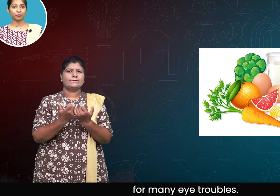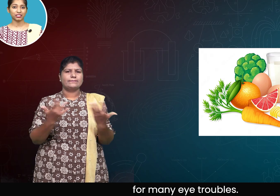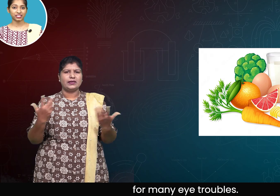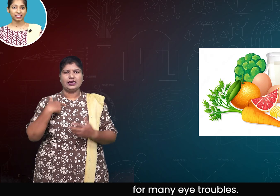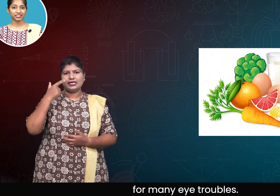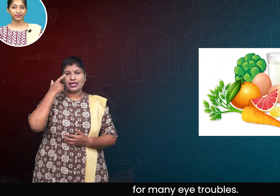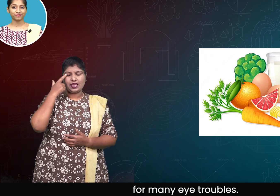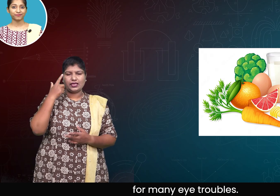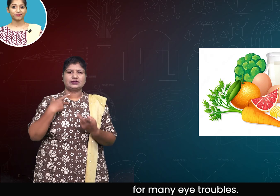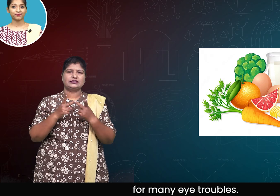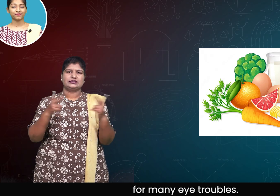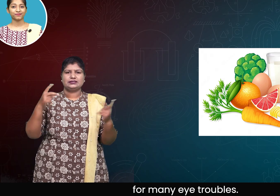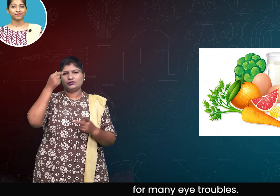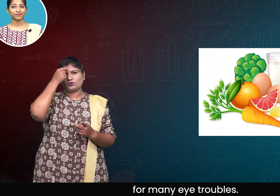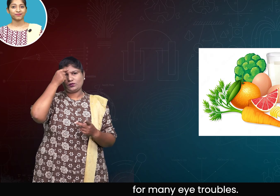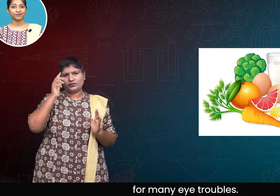eye troubles.